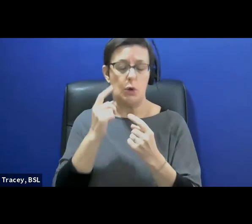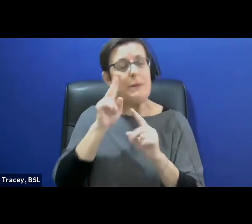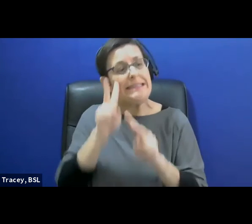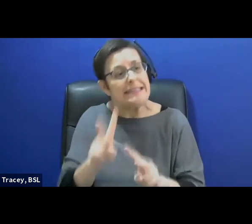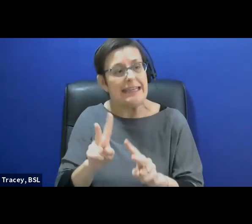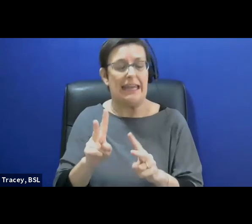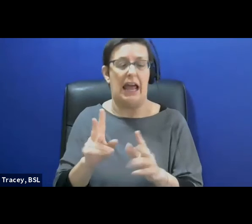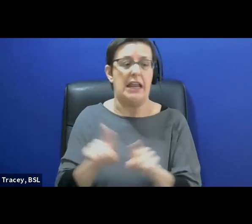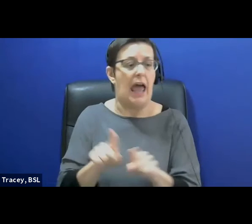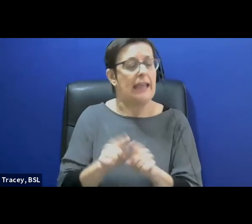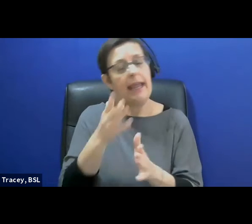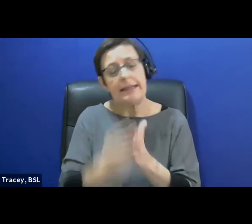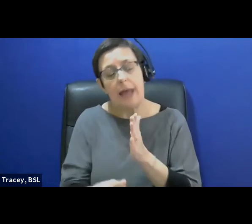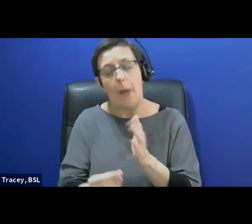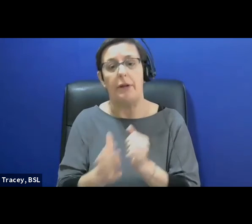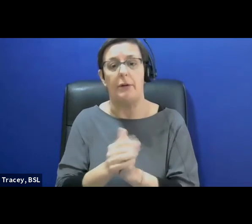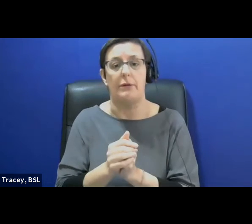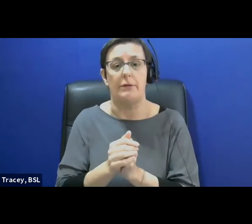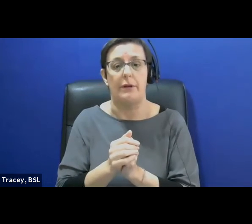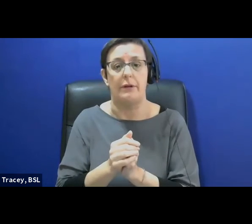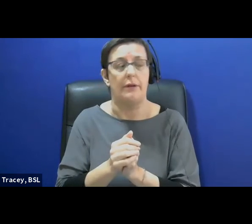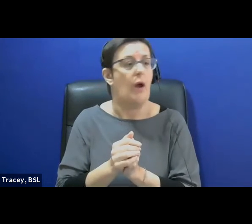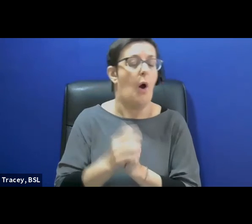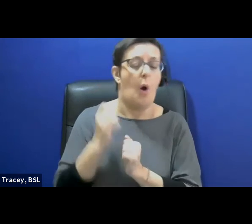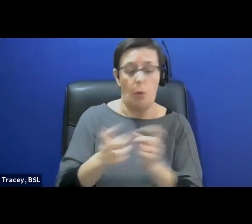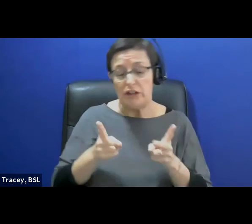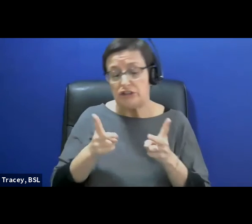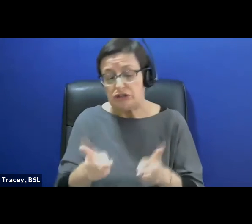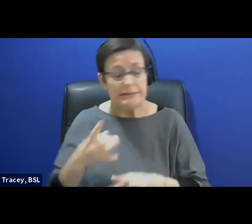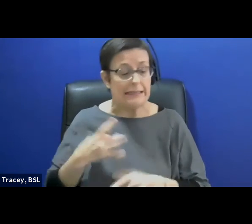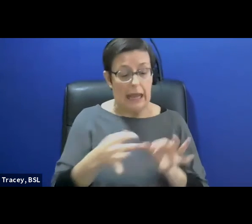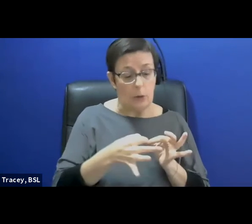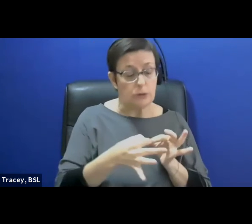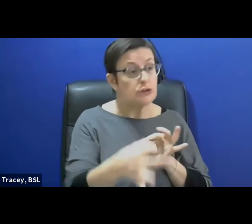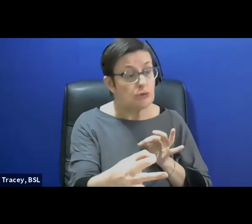is only like the yellow stripes